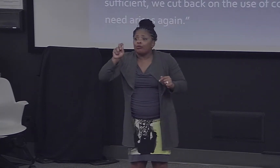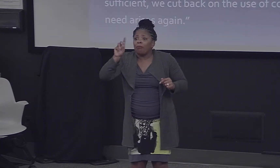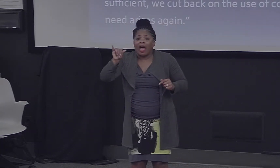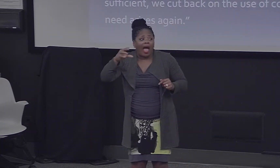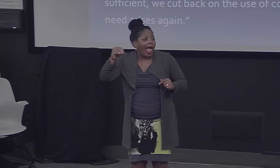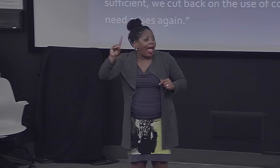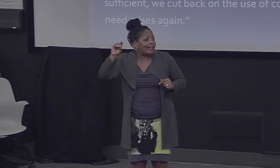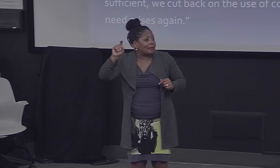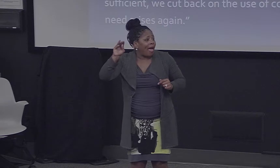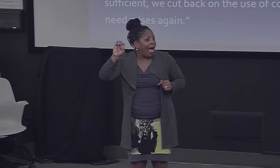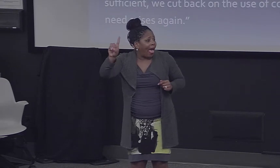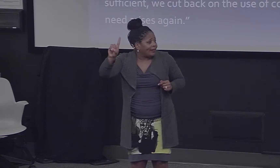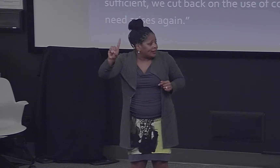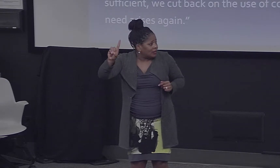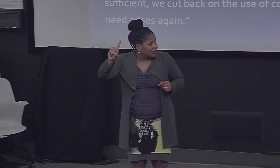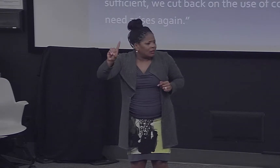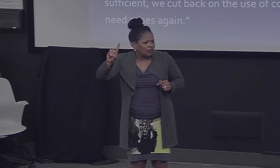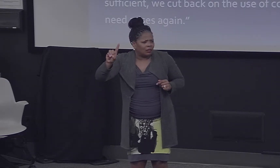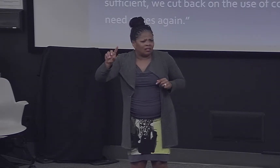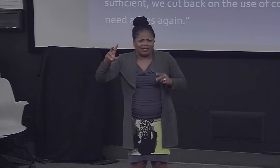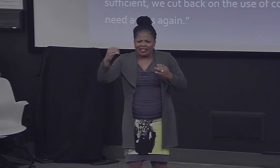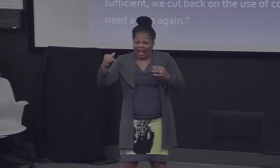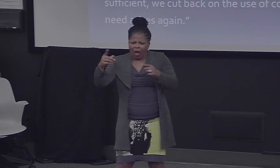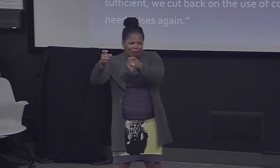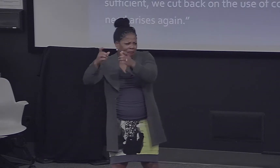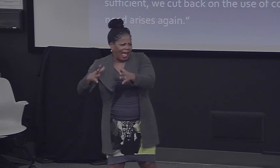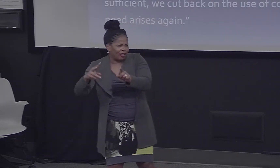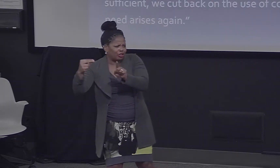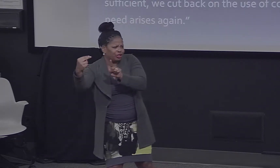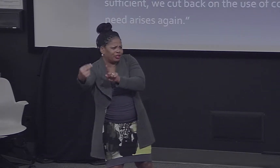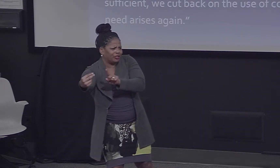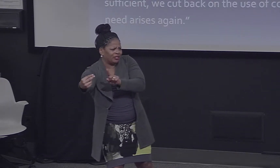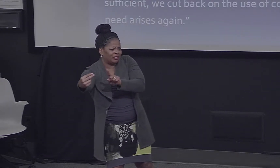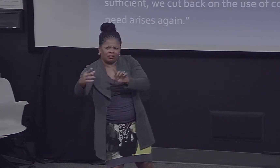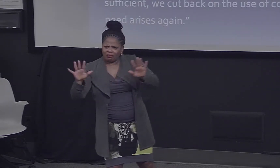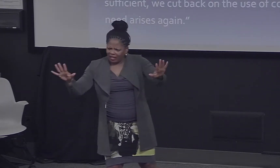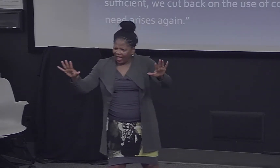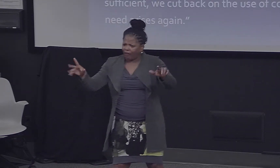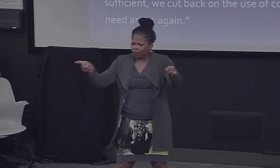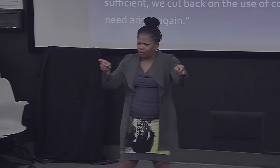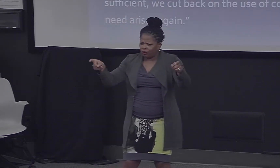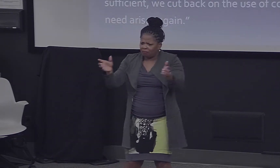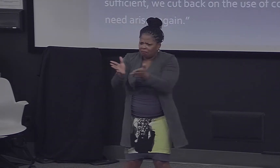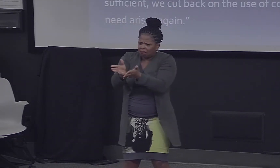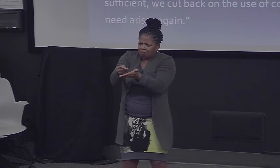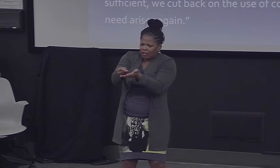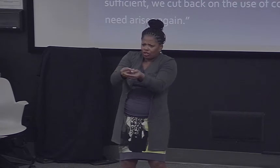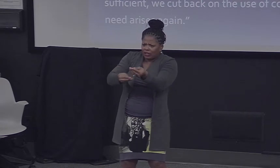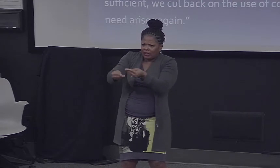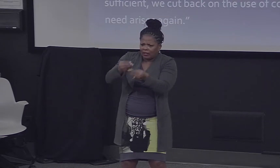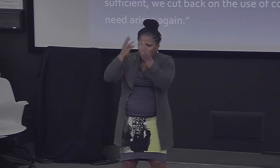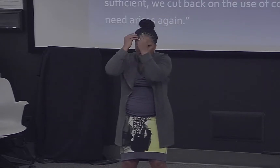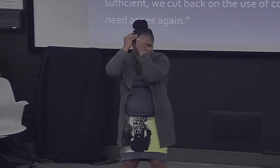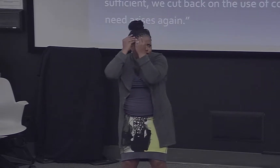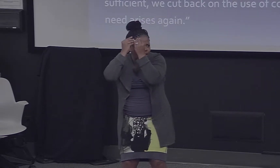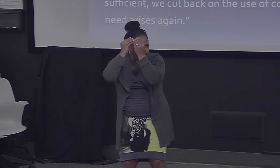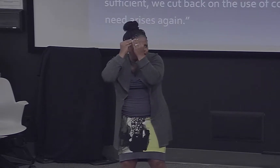which is a different viewpoint than the interpreter, wondering if they are the best person from the job, and even divergent from a scheduler's